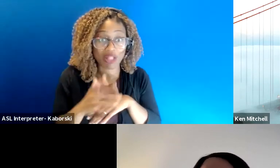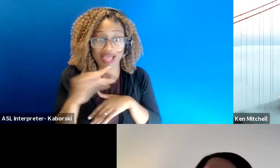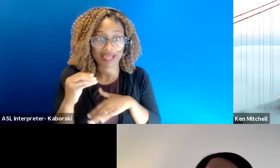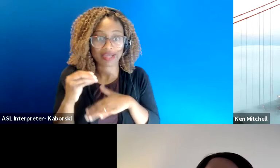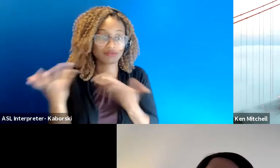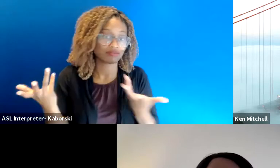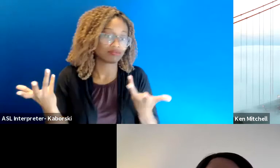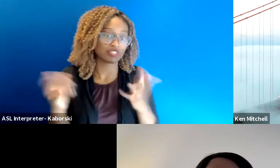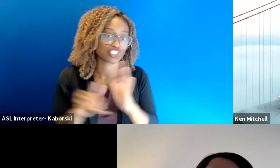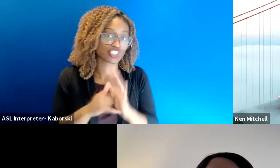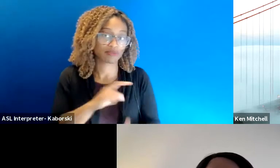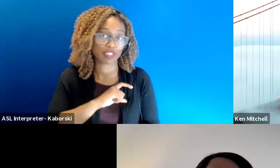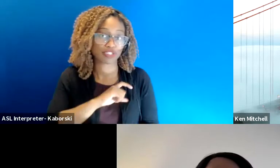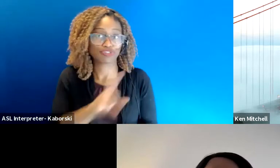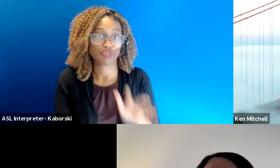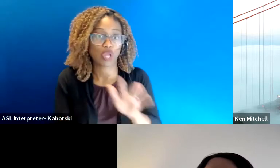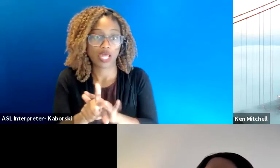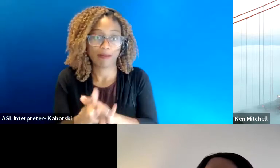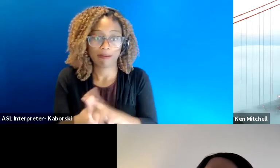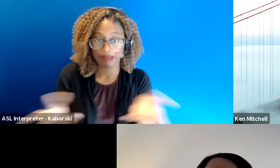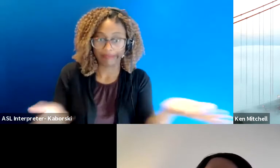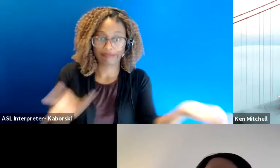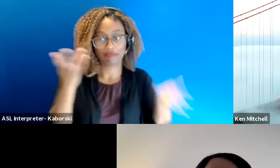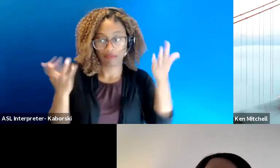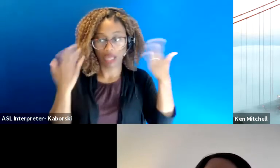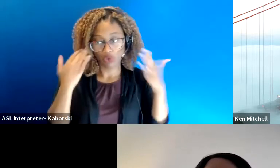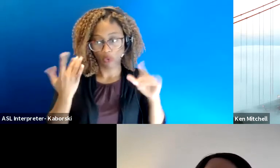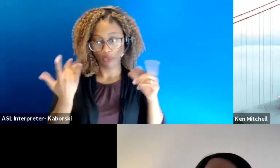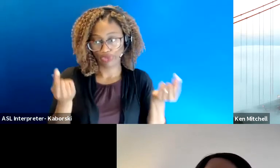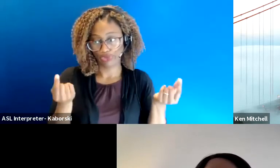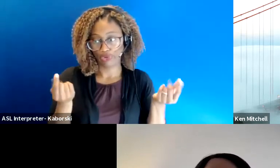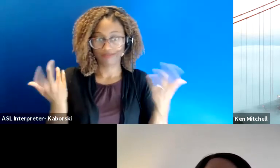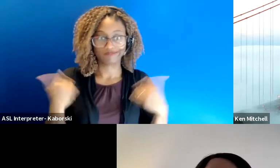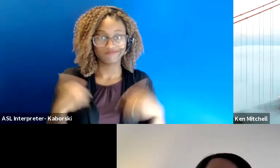just the police officer who showed up.